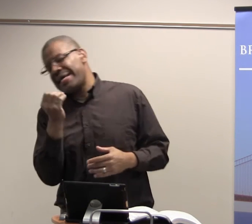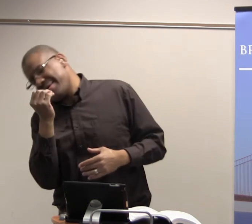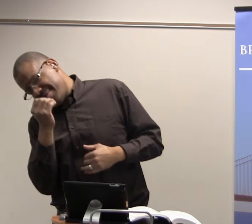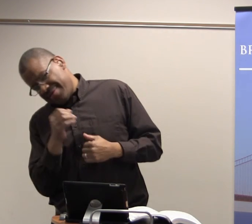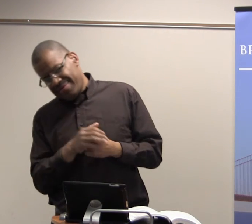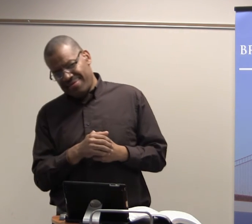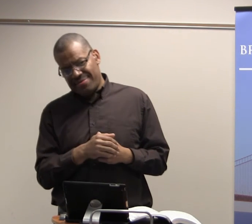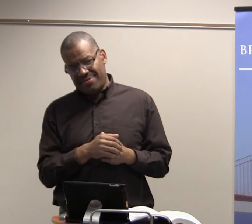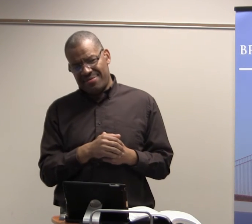eat.